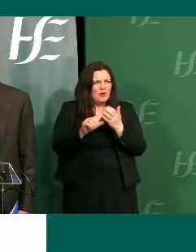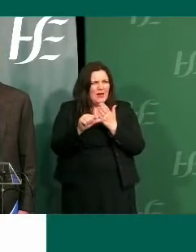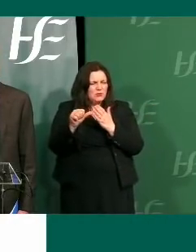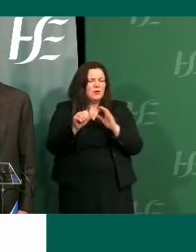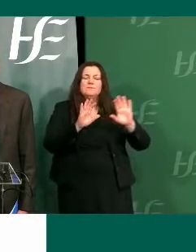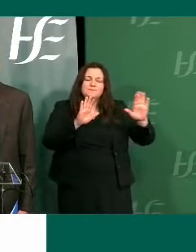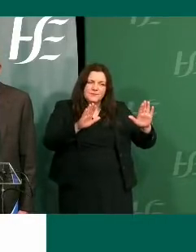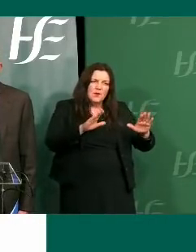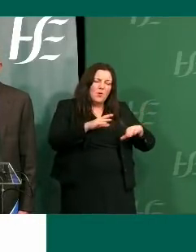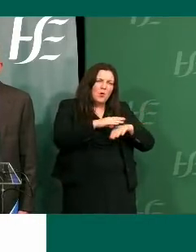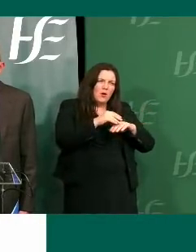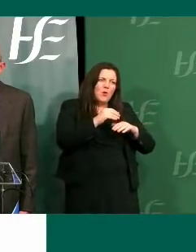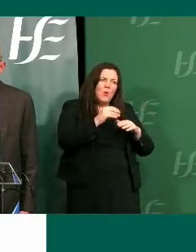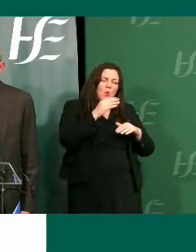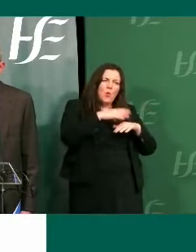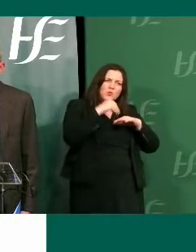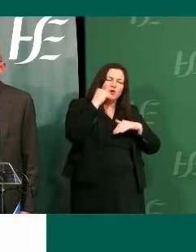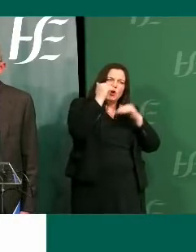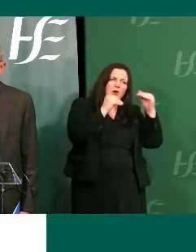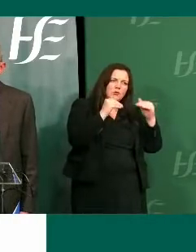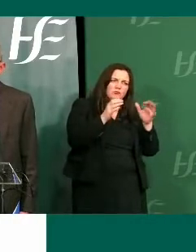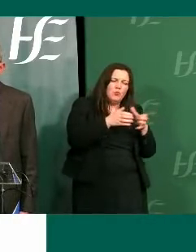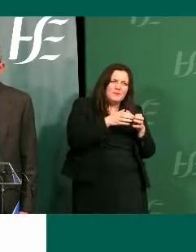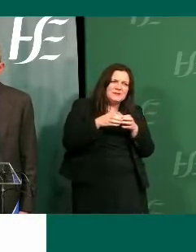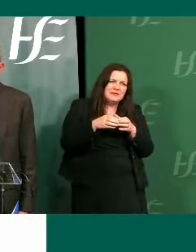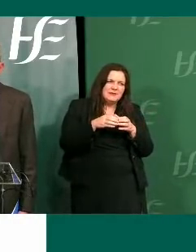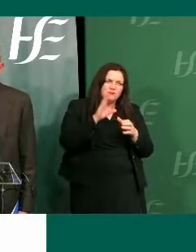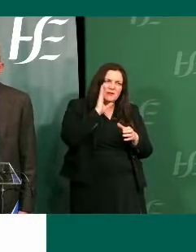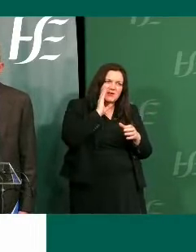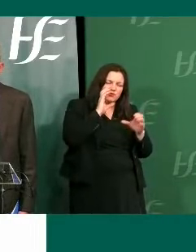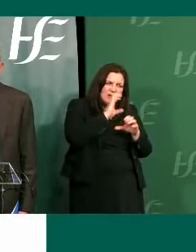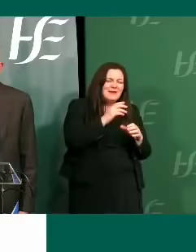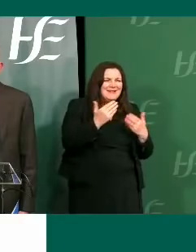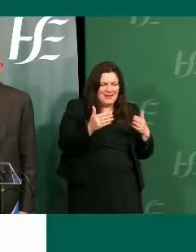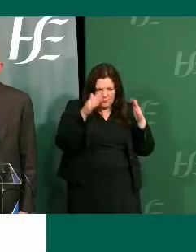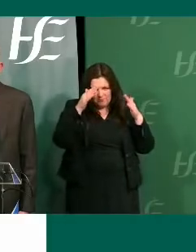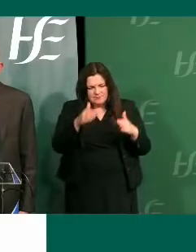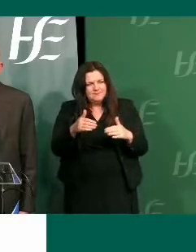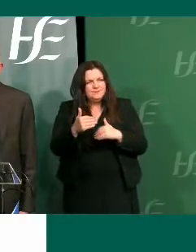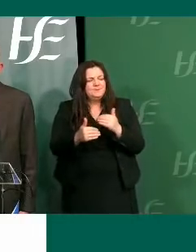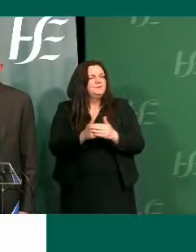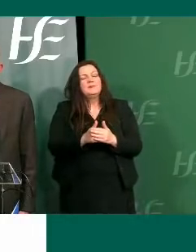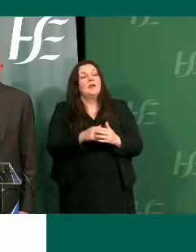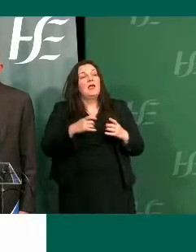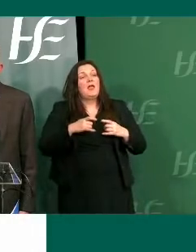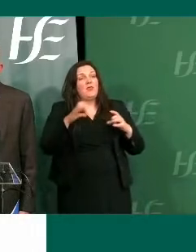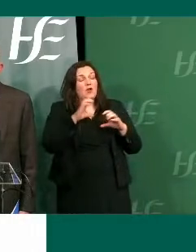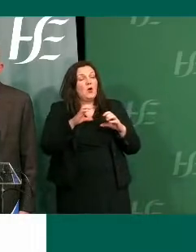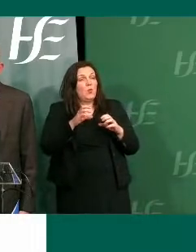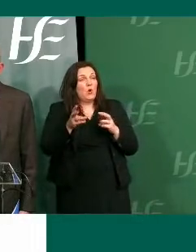For older age groups is more or less done. That refers to those with younger age groups. Healthcare workers now over 2/3 done.